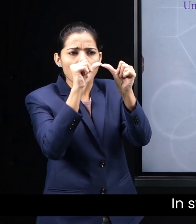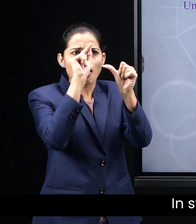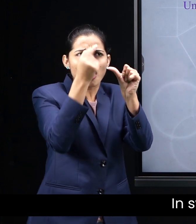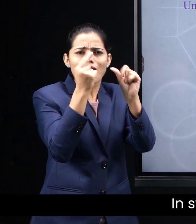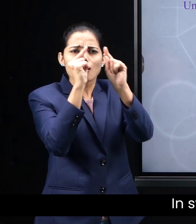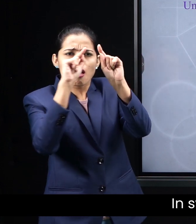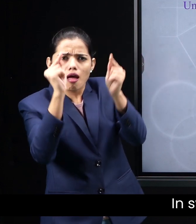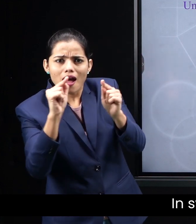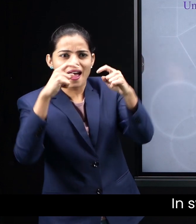naught belongs to A.